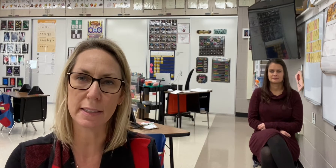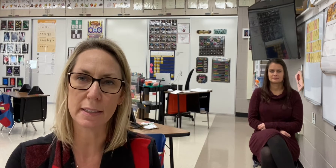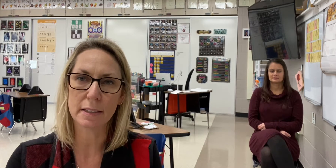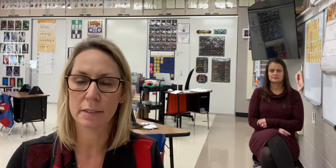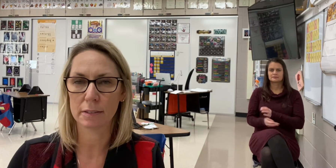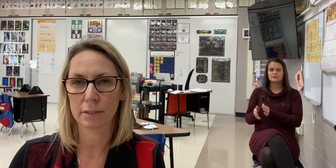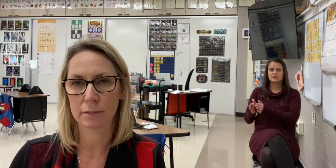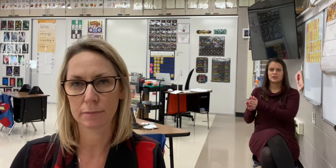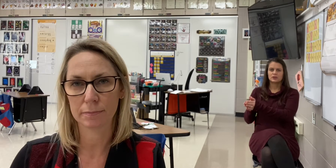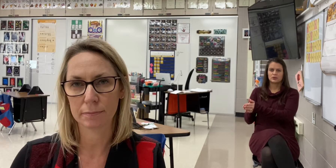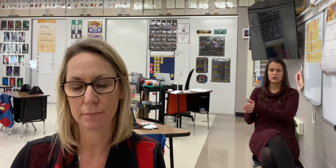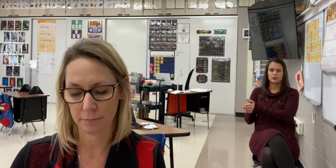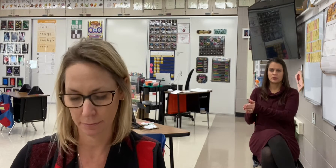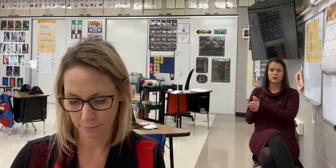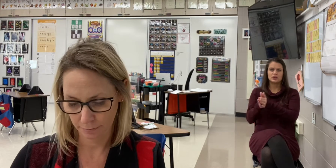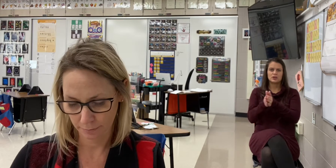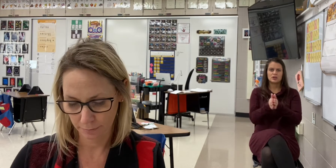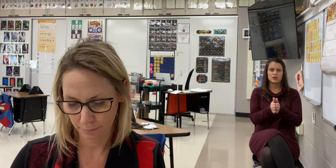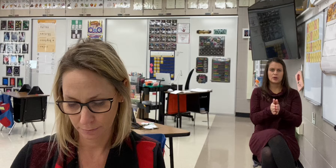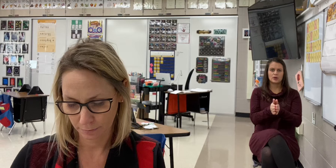Erd.